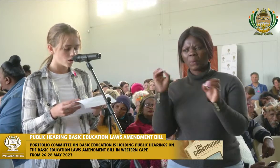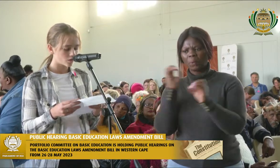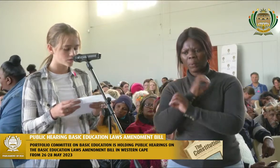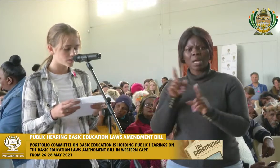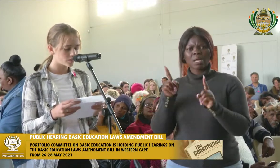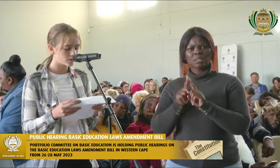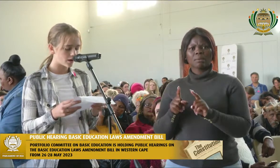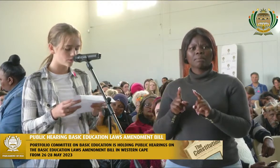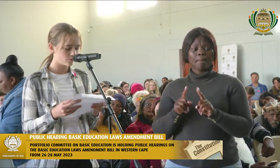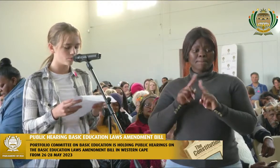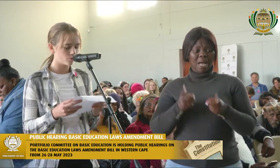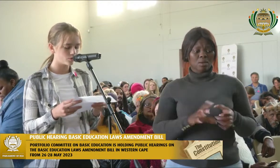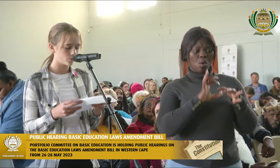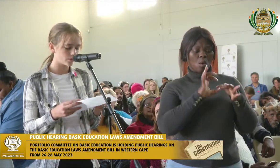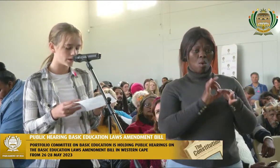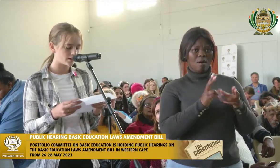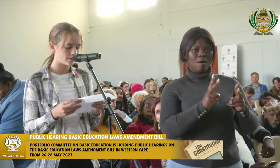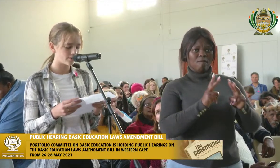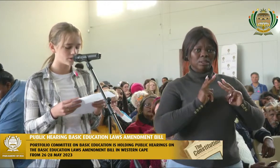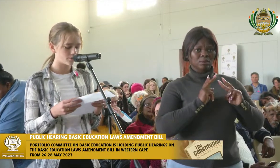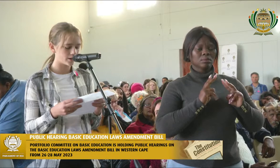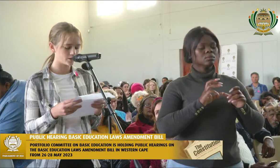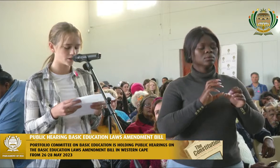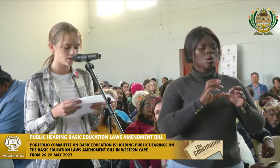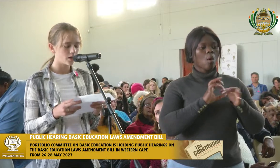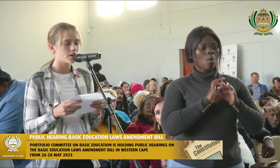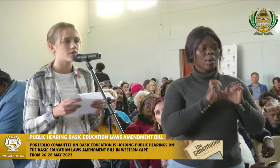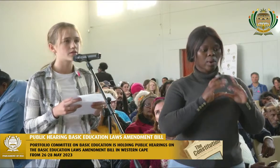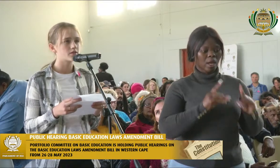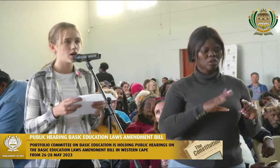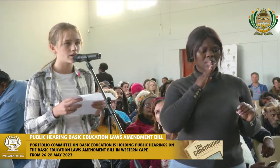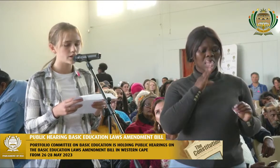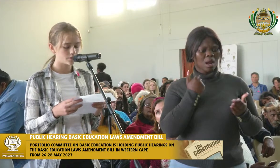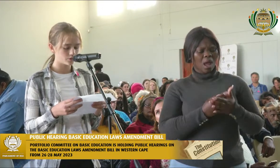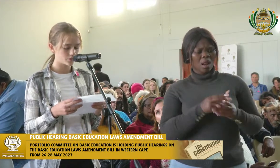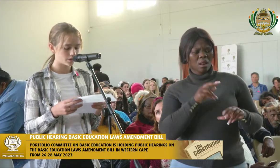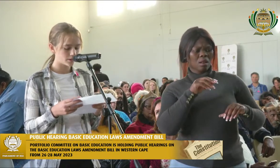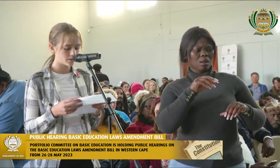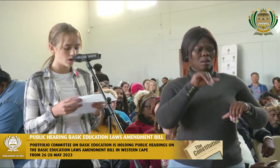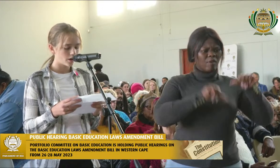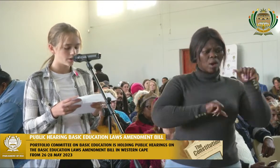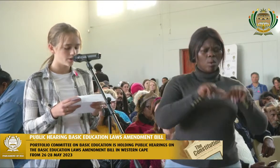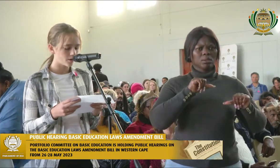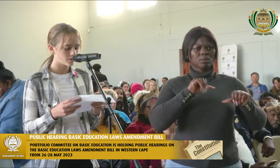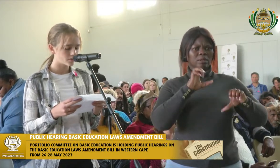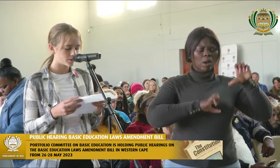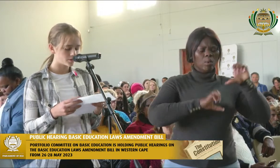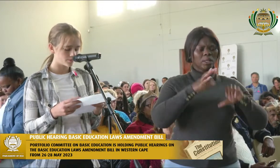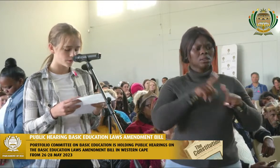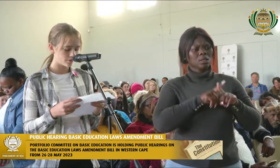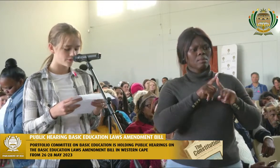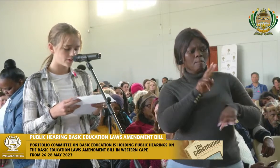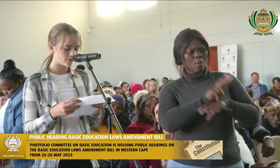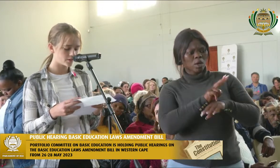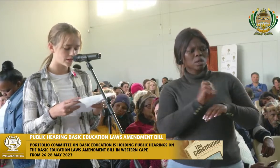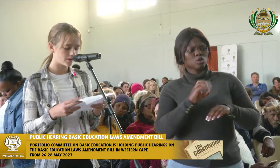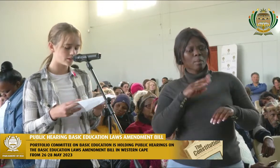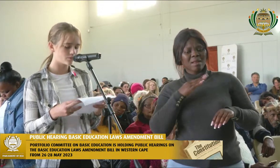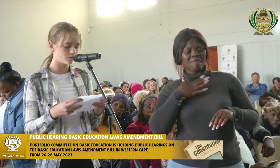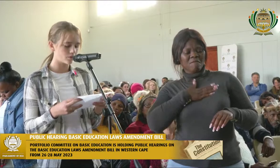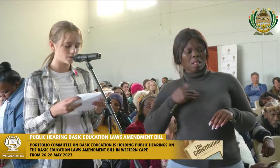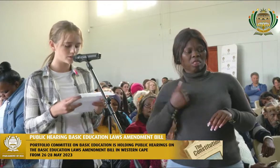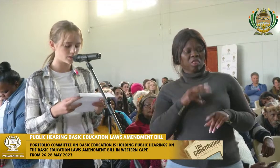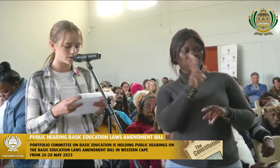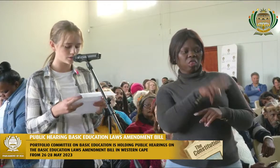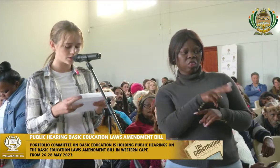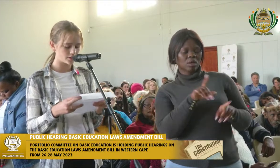children are singled out for monitoring and evaluation. This unequal treatment undermines the principle of fairness and